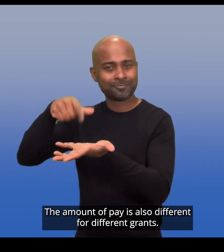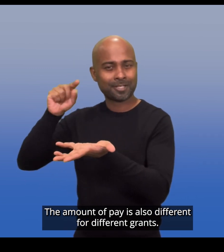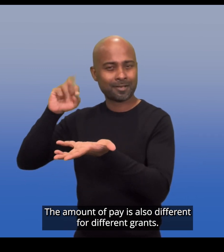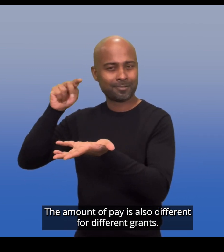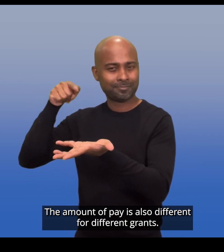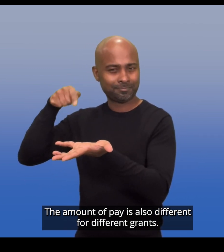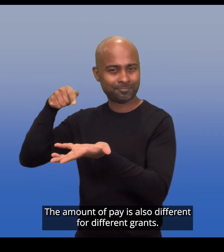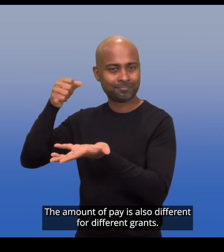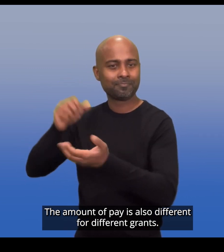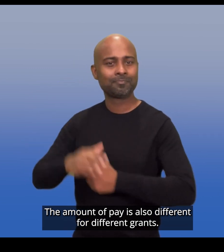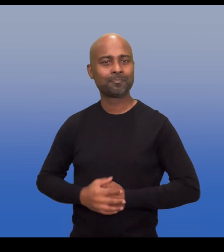grants.